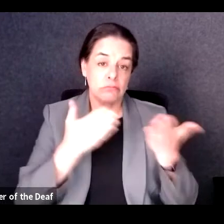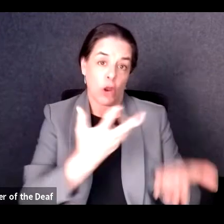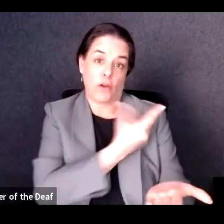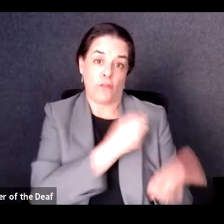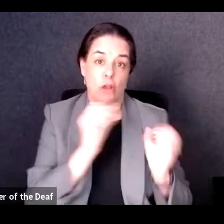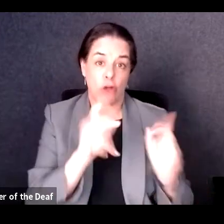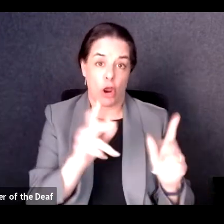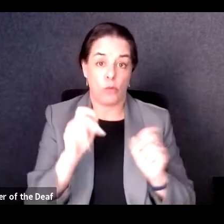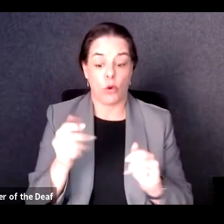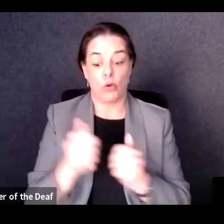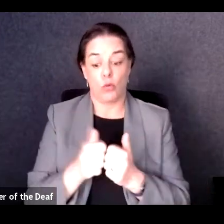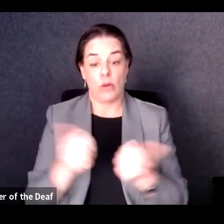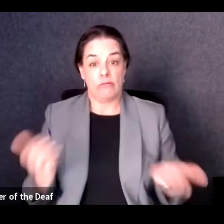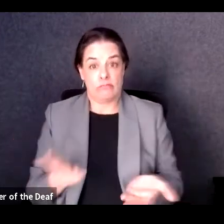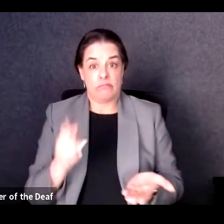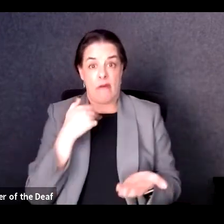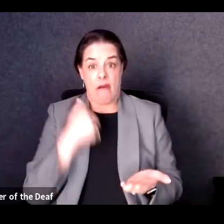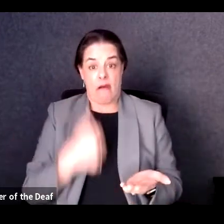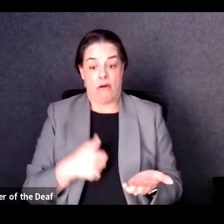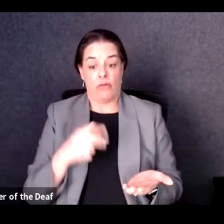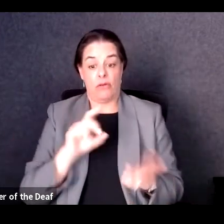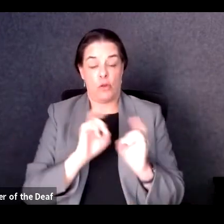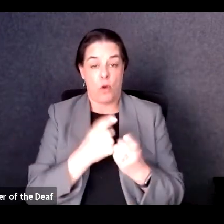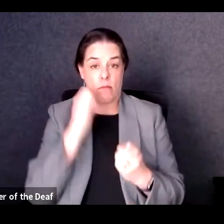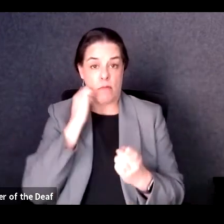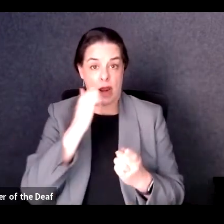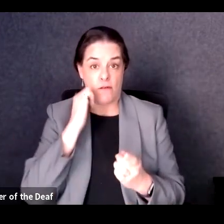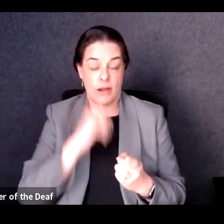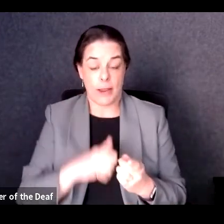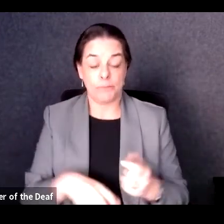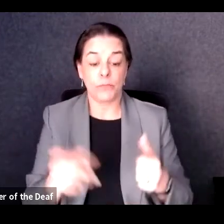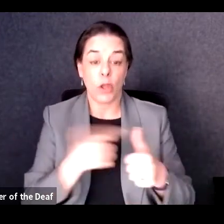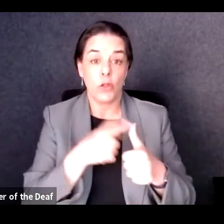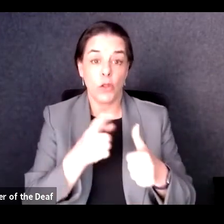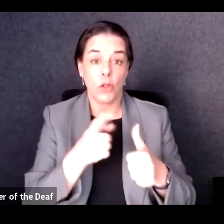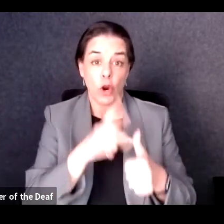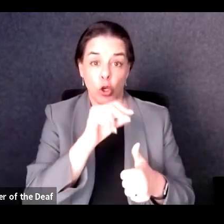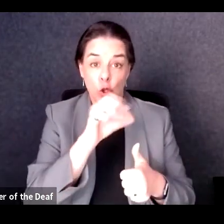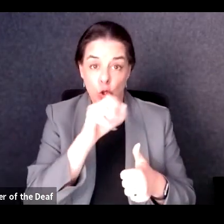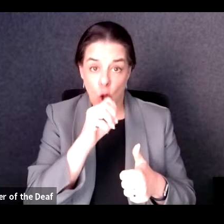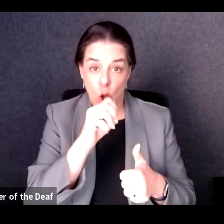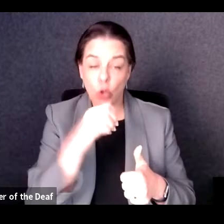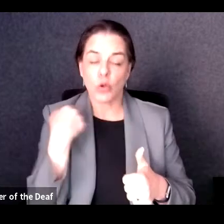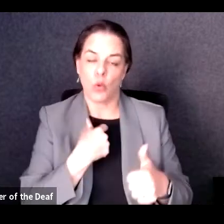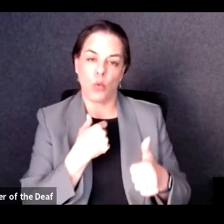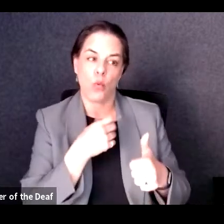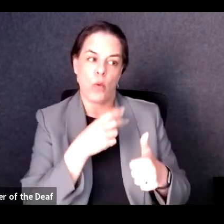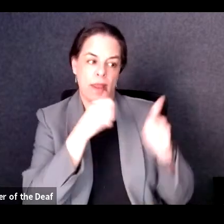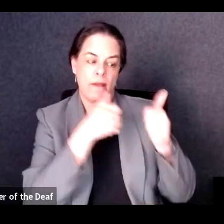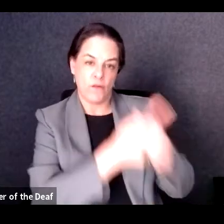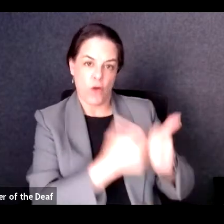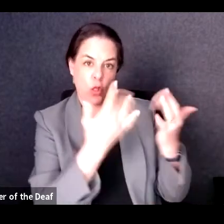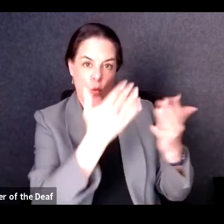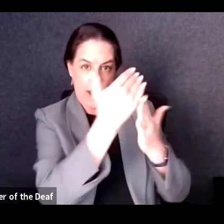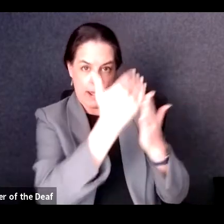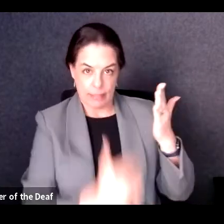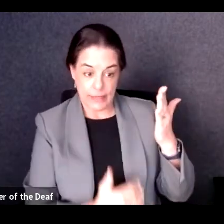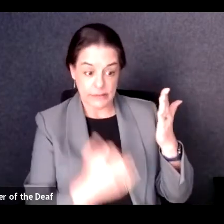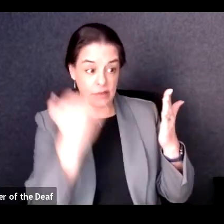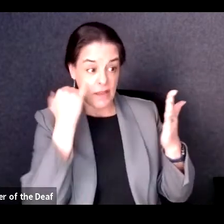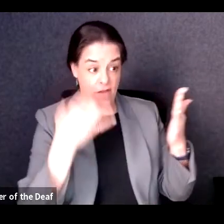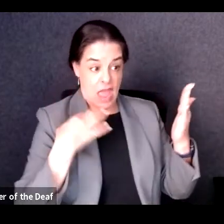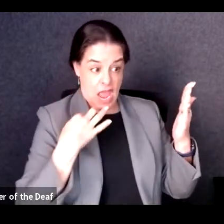department every day. For first doses, we utilize our wait list to reach out to eligible individuals and get them scheduled for an